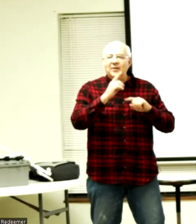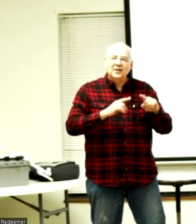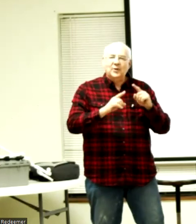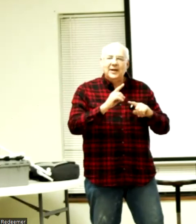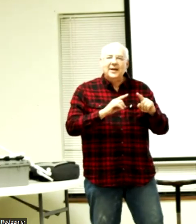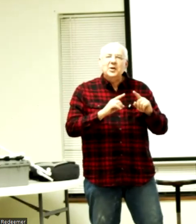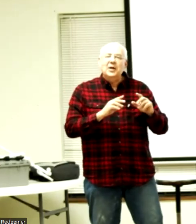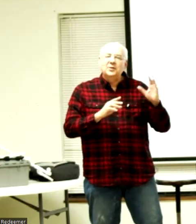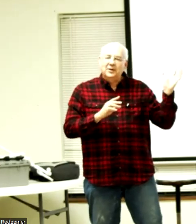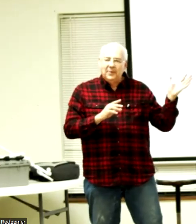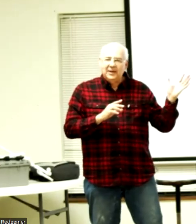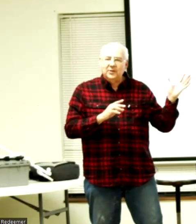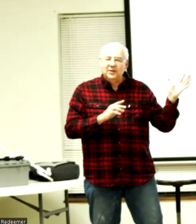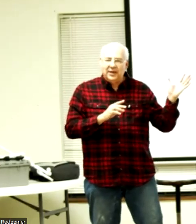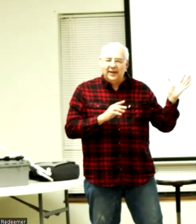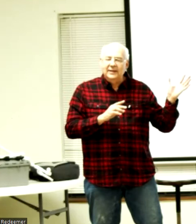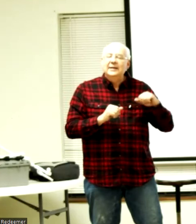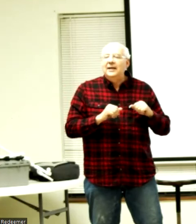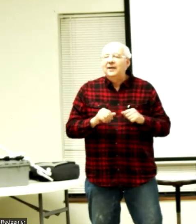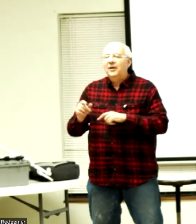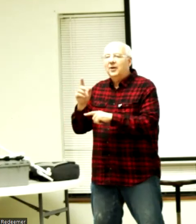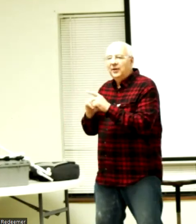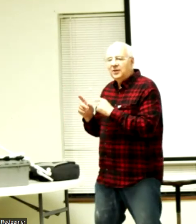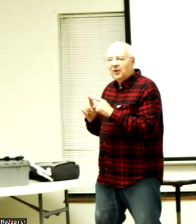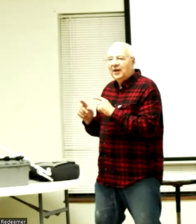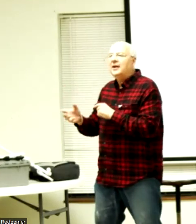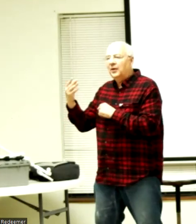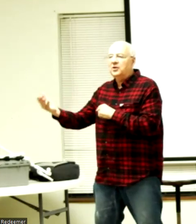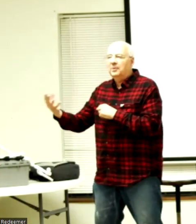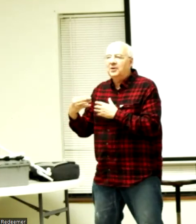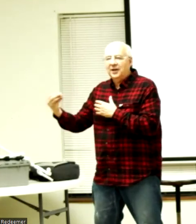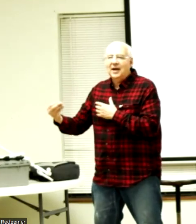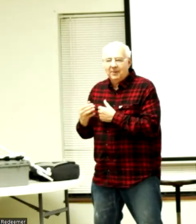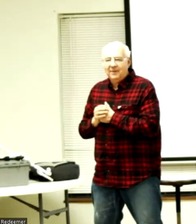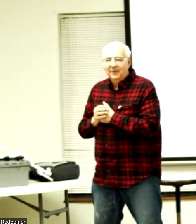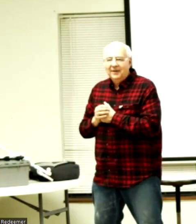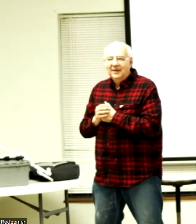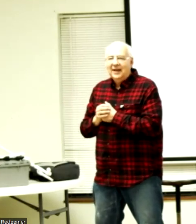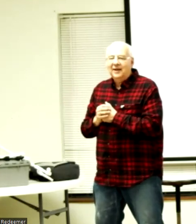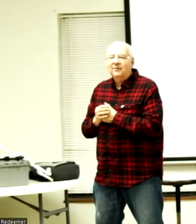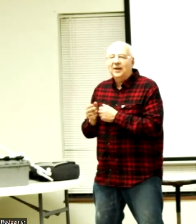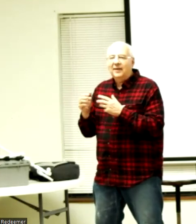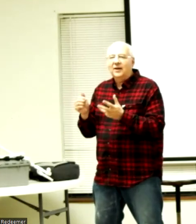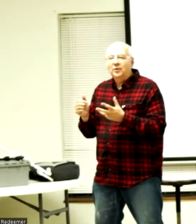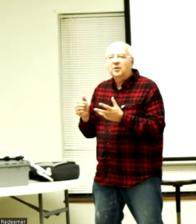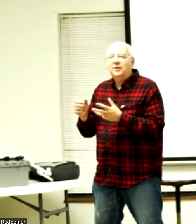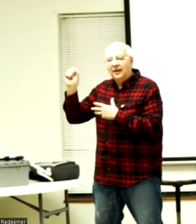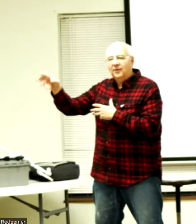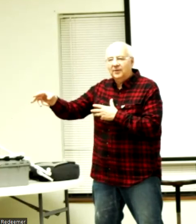this way, it's what the pastor is saying. And if I go this way, they're supposed to copy. And if they don't do it, then I no,